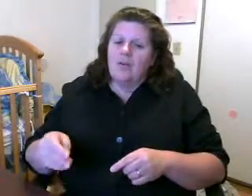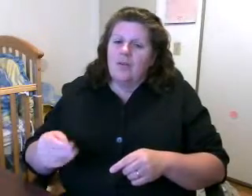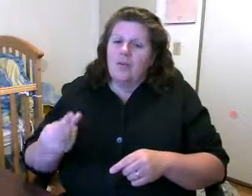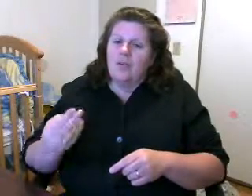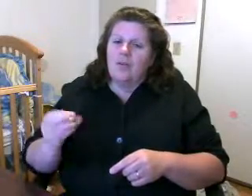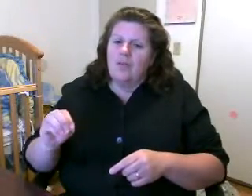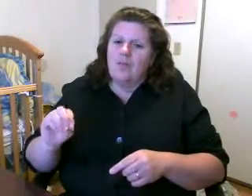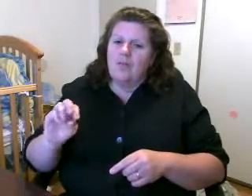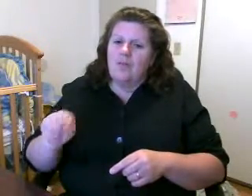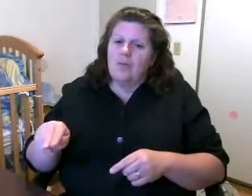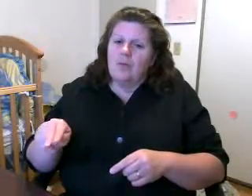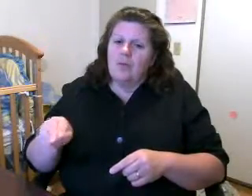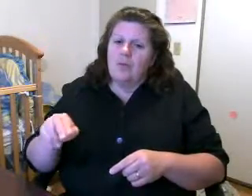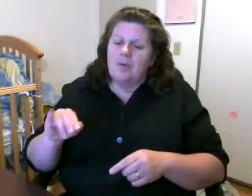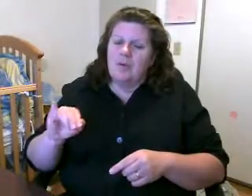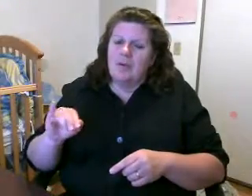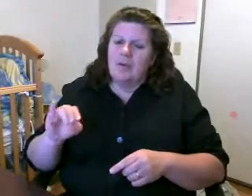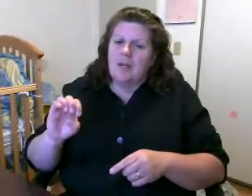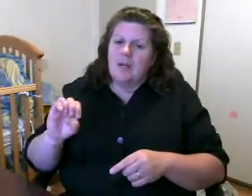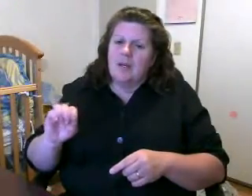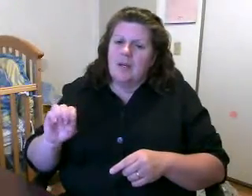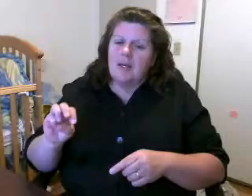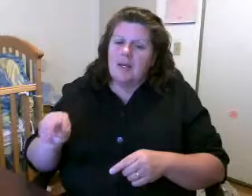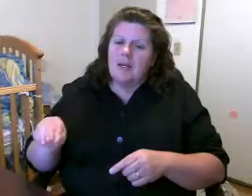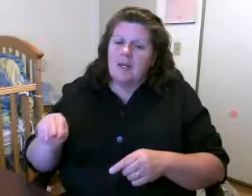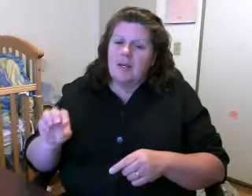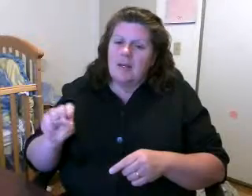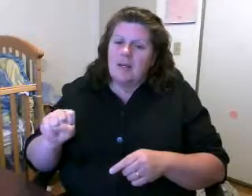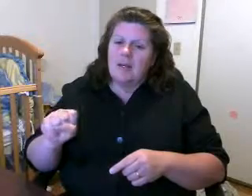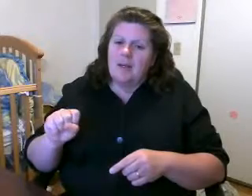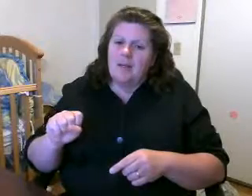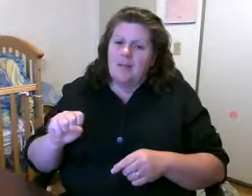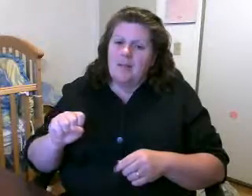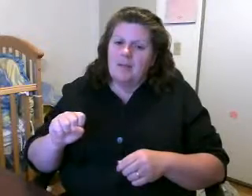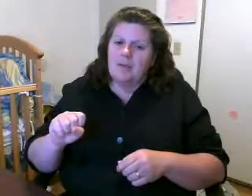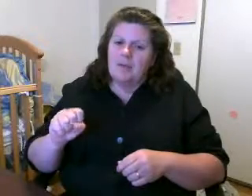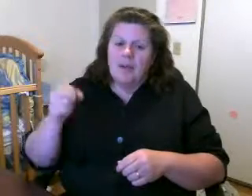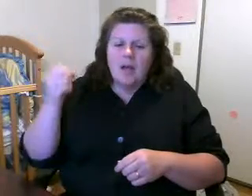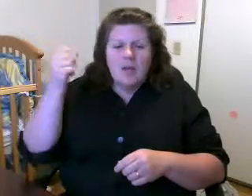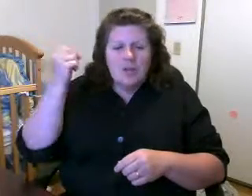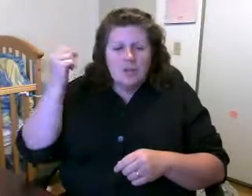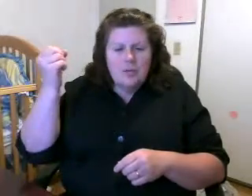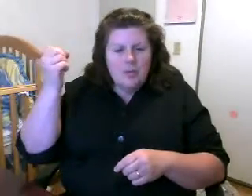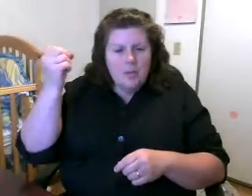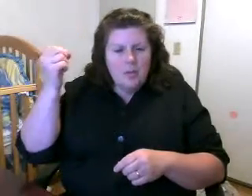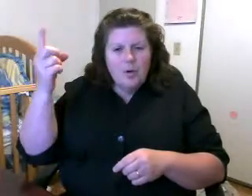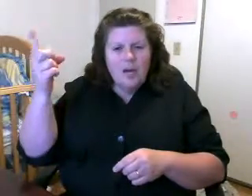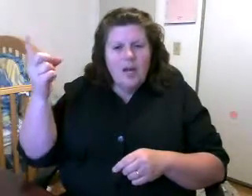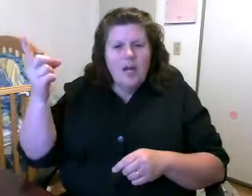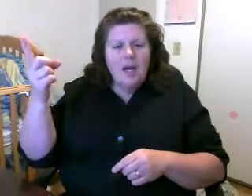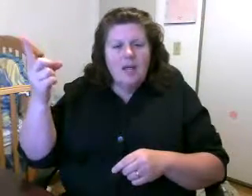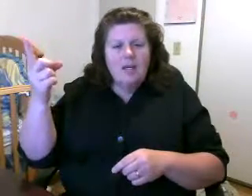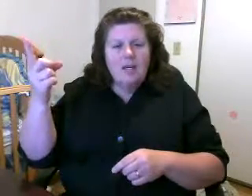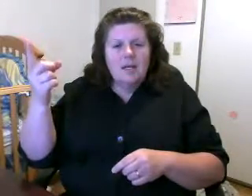Expanding the volume of your lexicon. Comprehending the register. Some interpreters